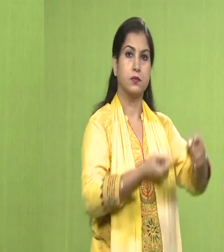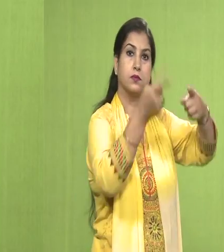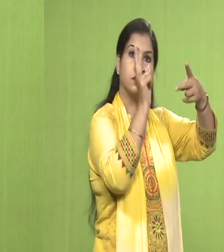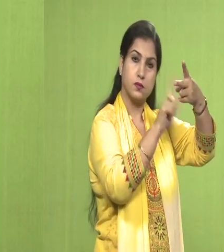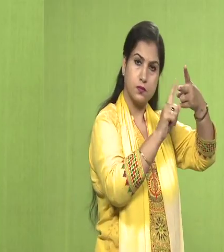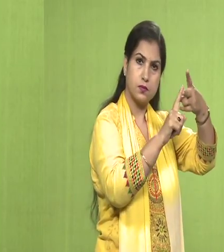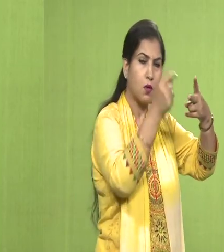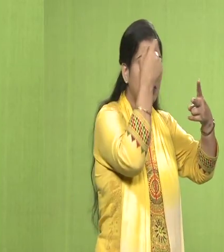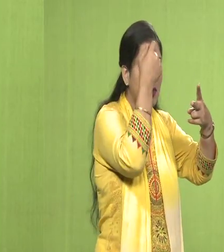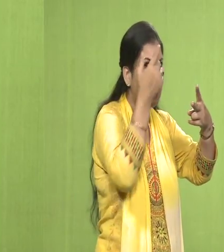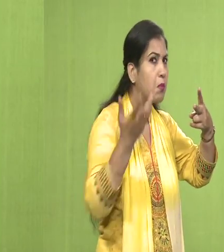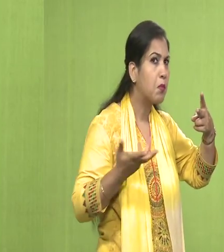Another problem was,